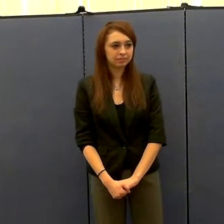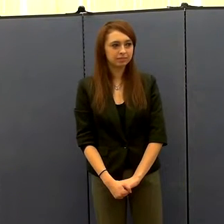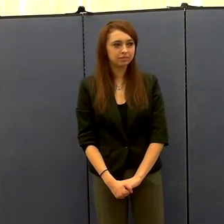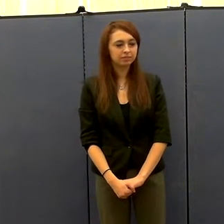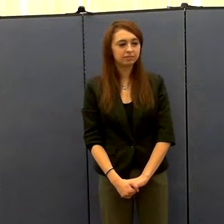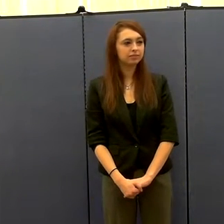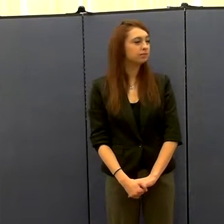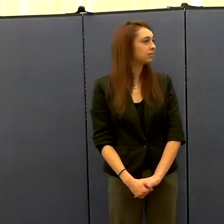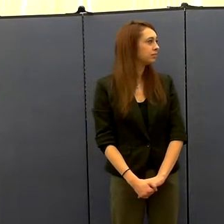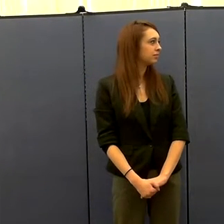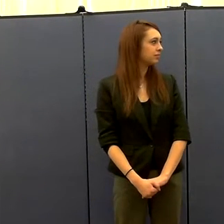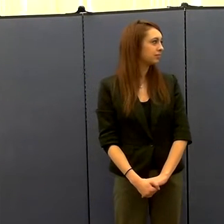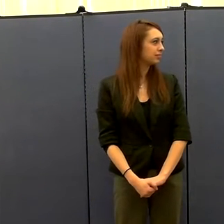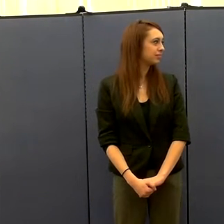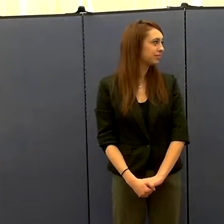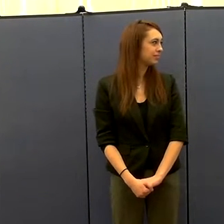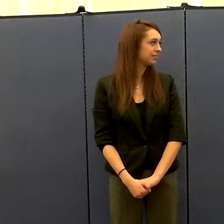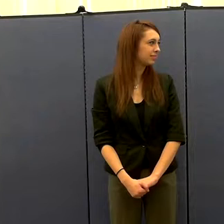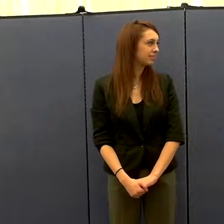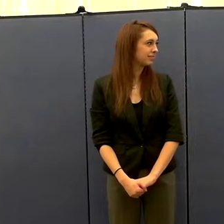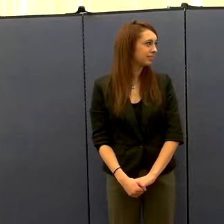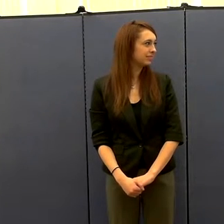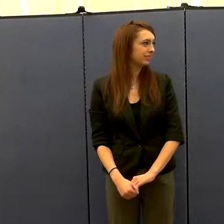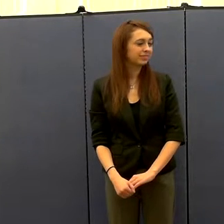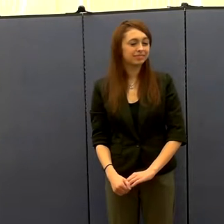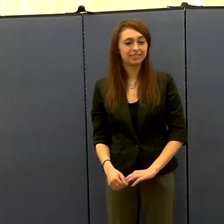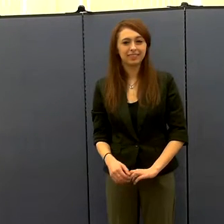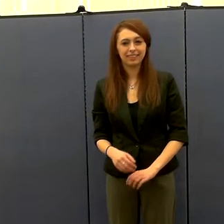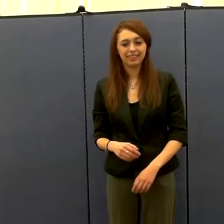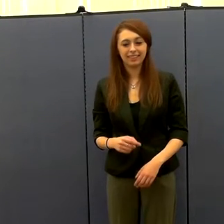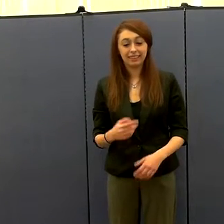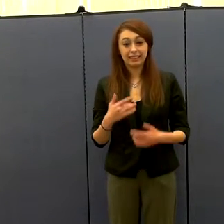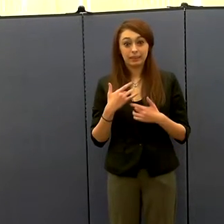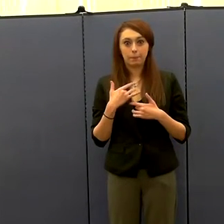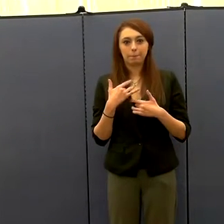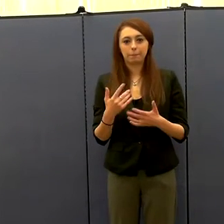This is why I wrote everything down, otherwise I just talk way too fast. So I just wrote everything out so I can talk slow.